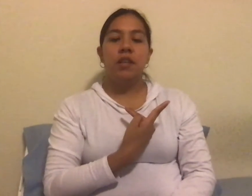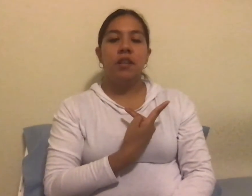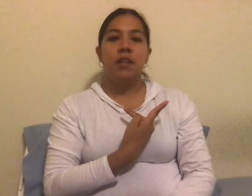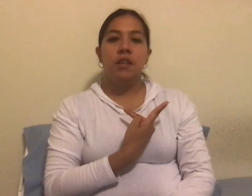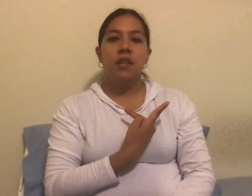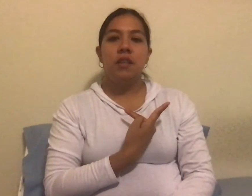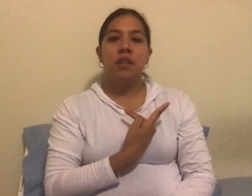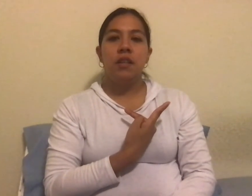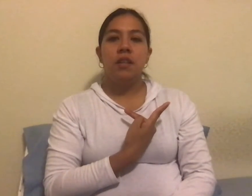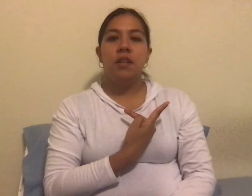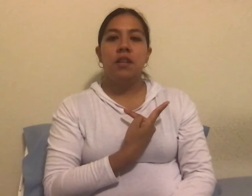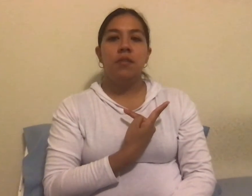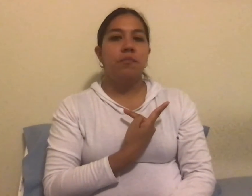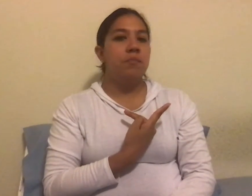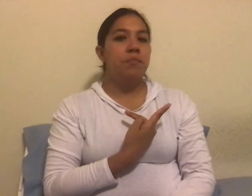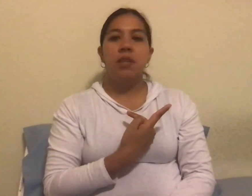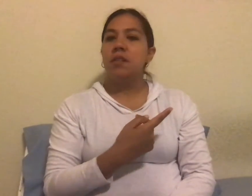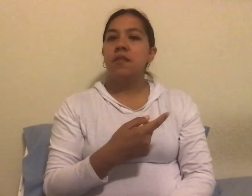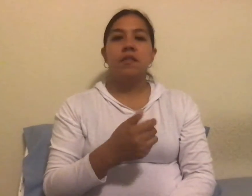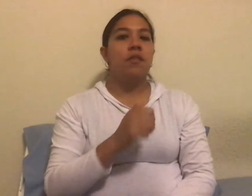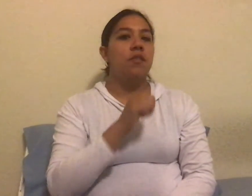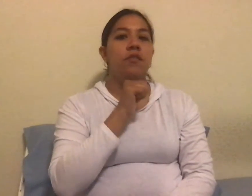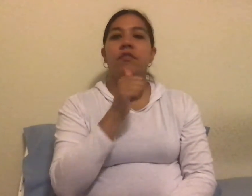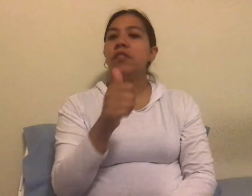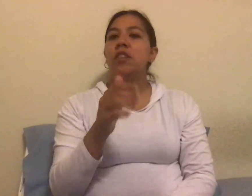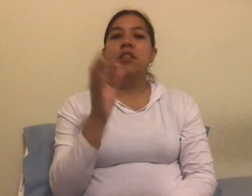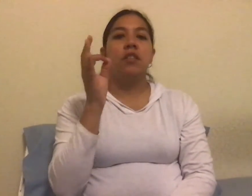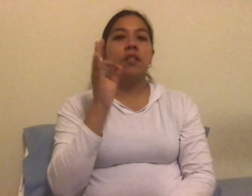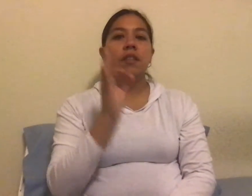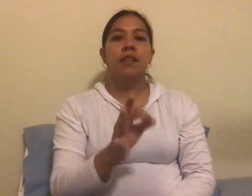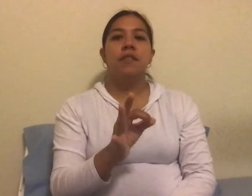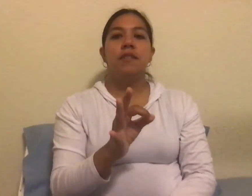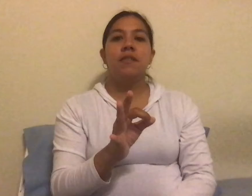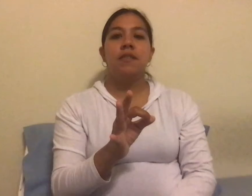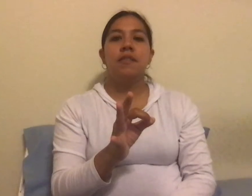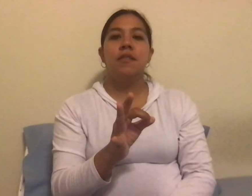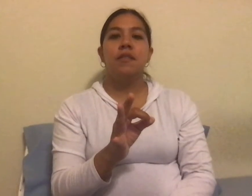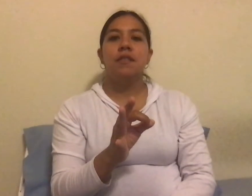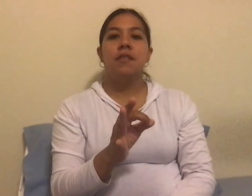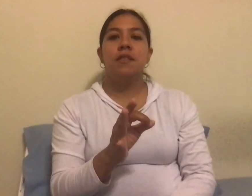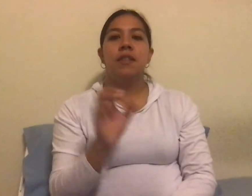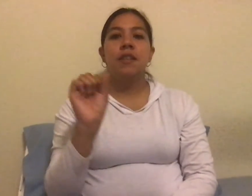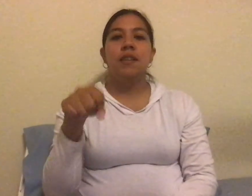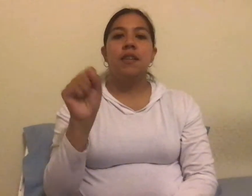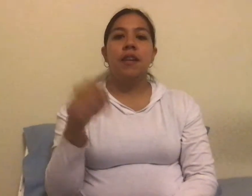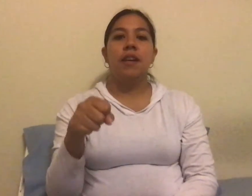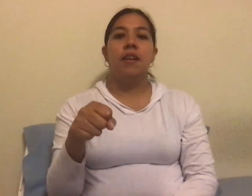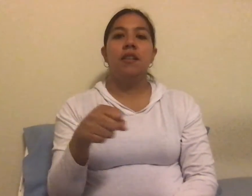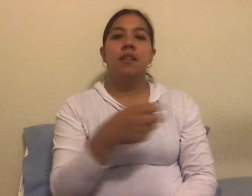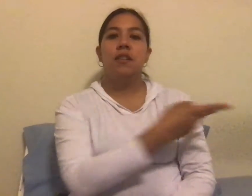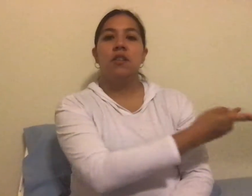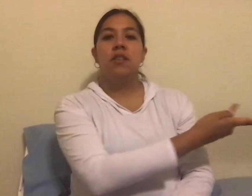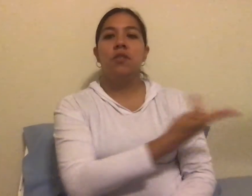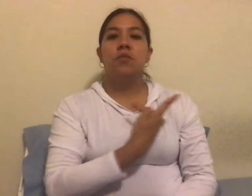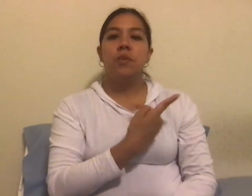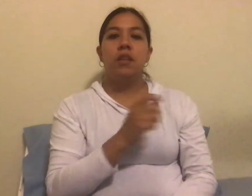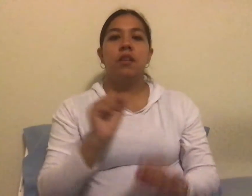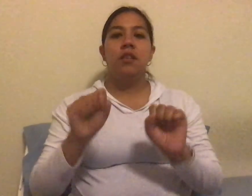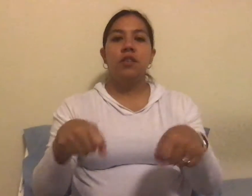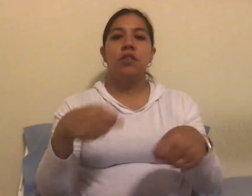we'd be so flawless. Yeah. We